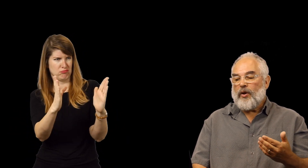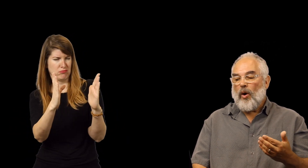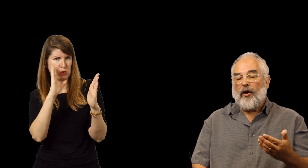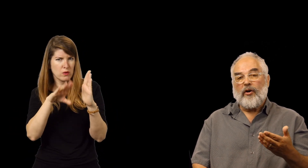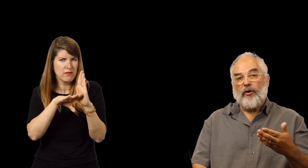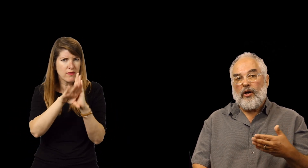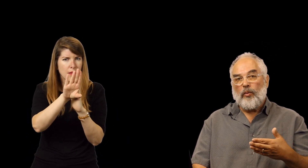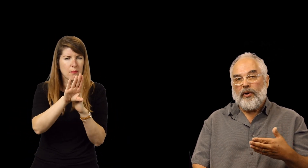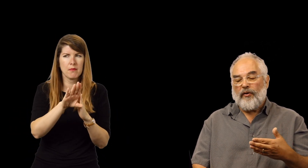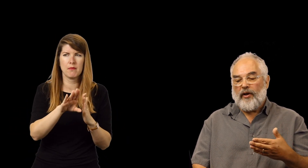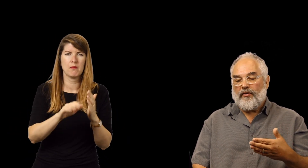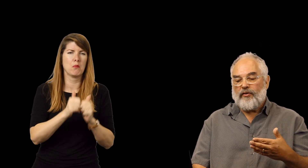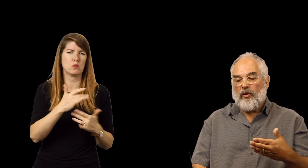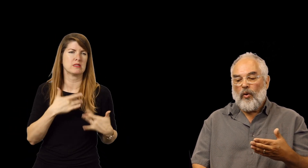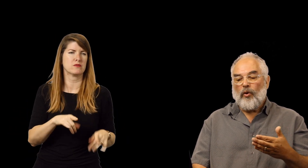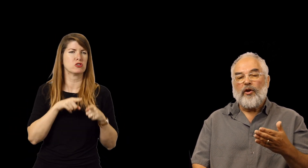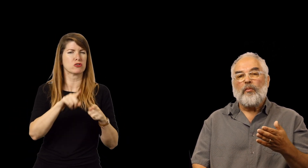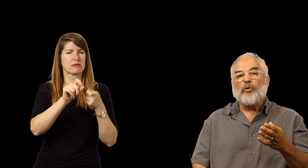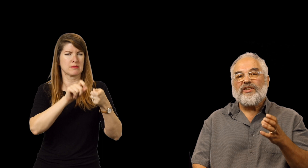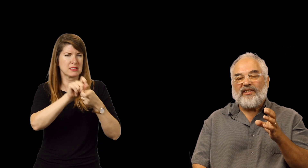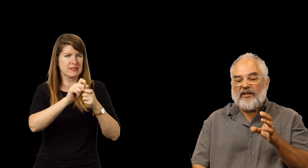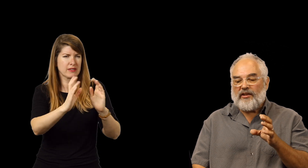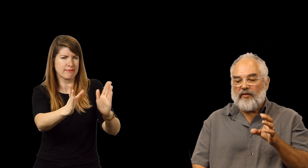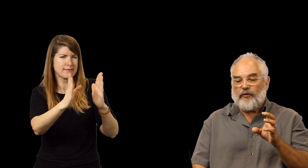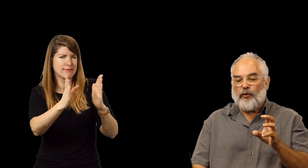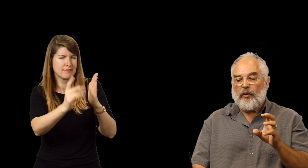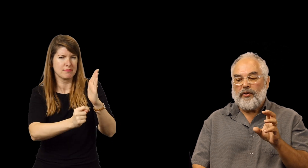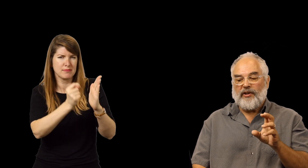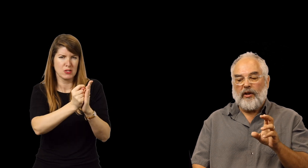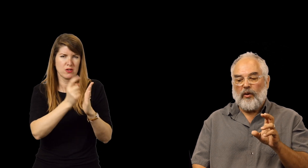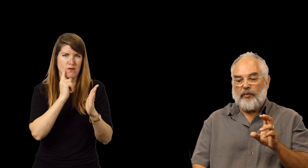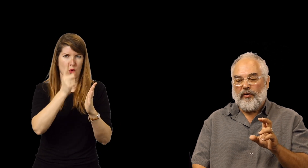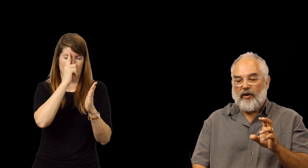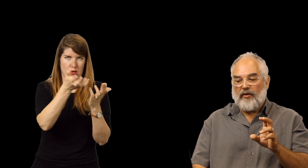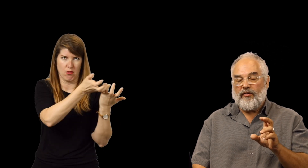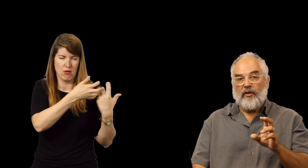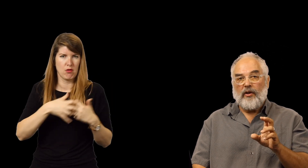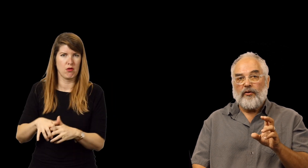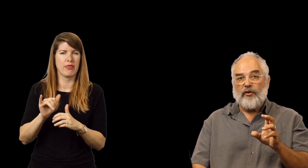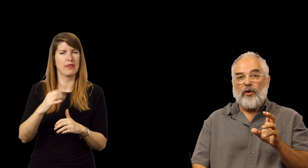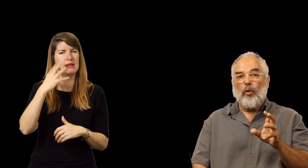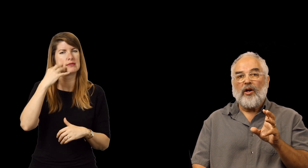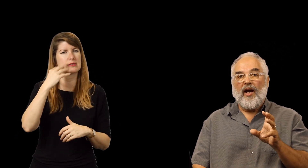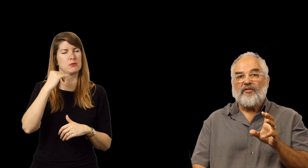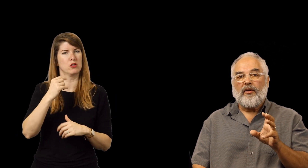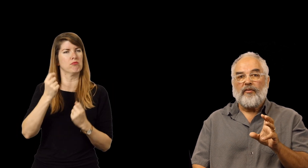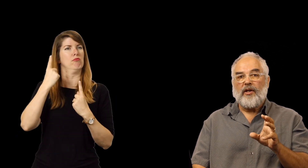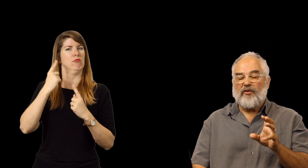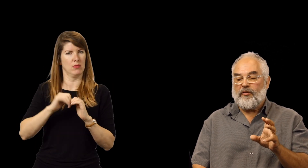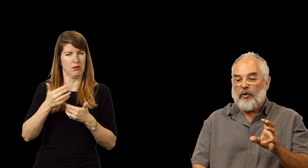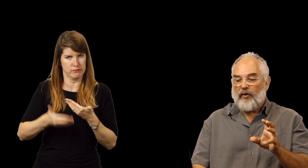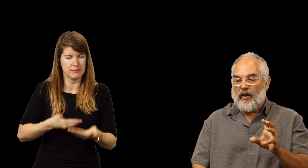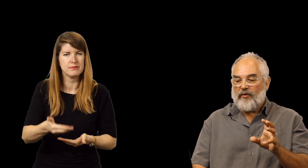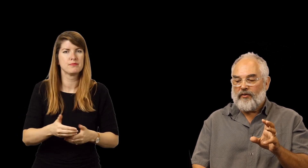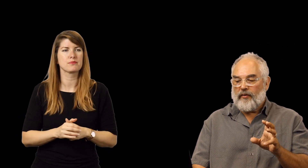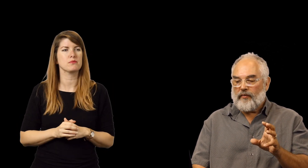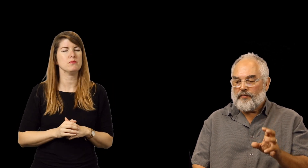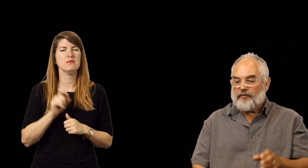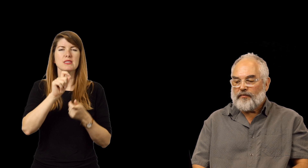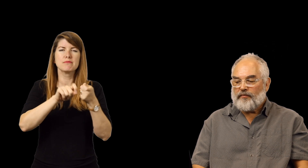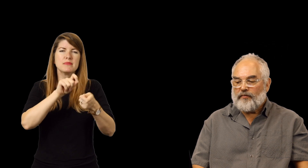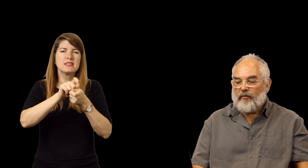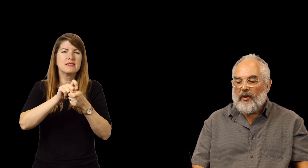either require critical periods or they're most sensitive during particular periods to the organizing of the